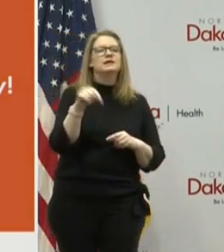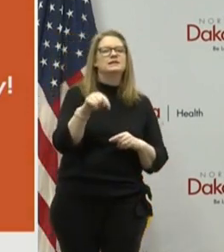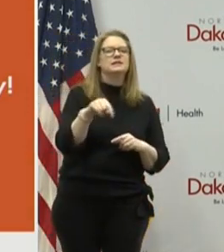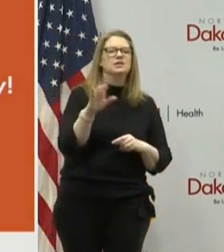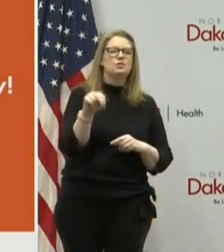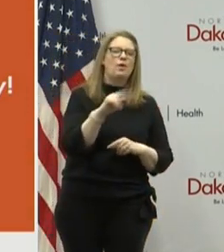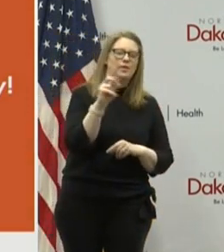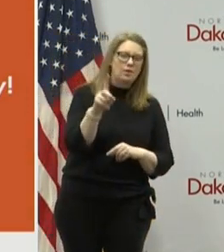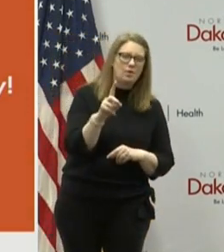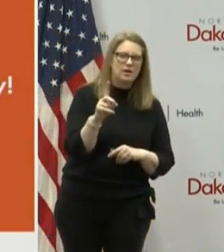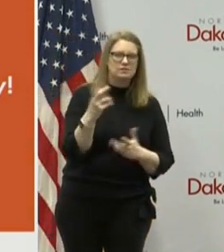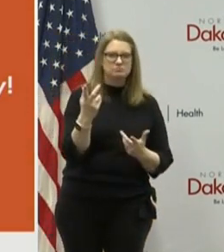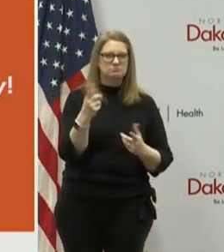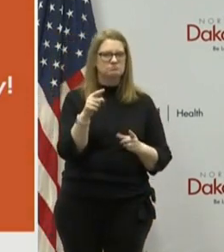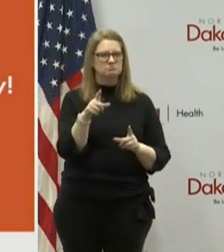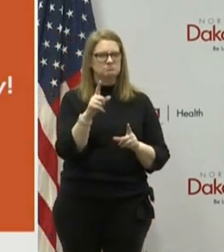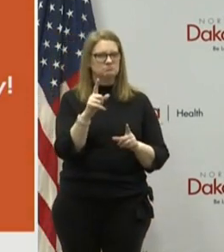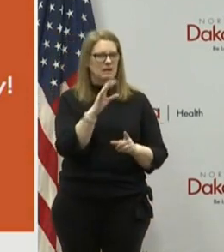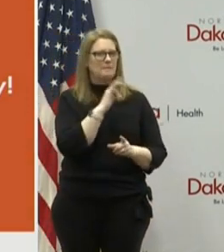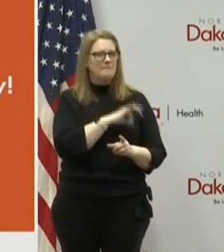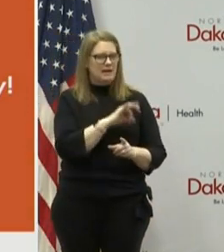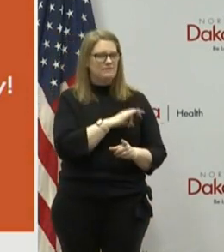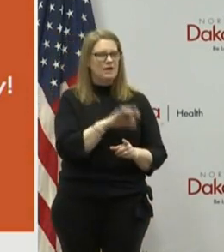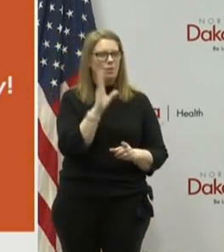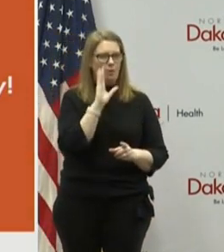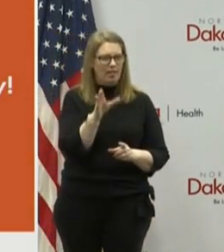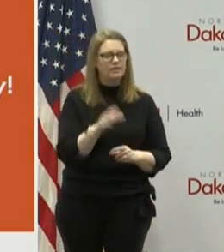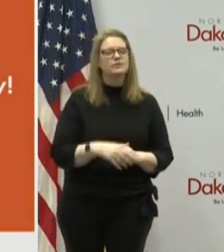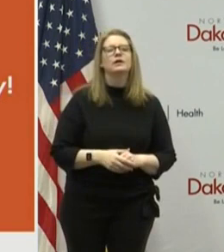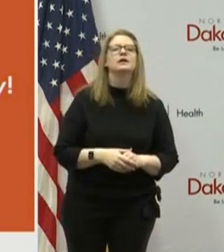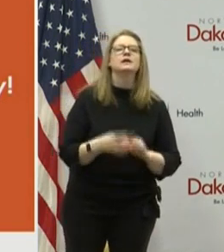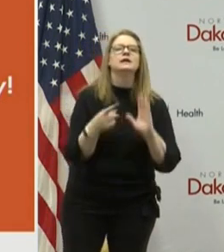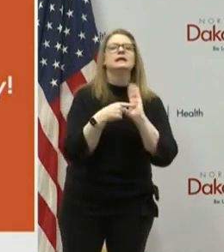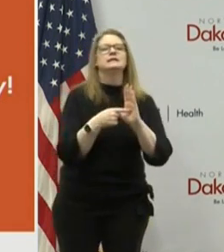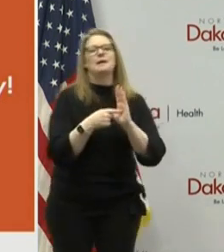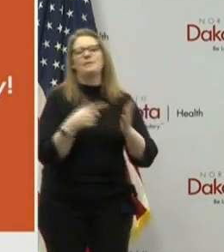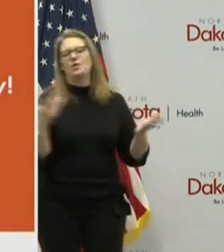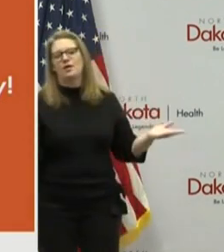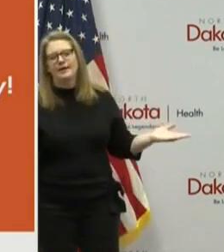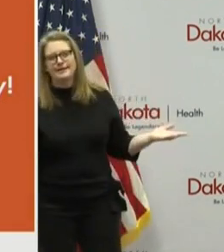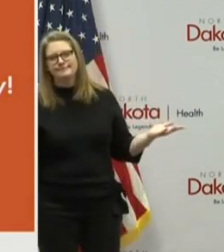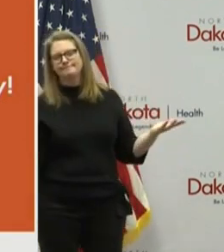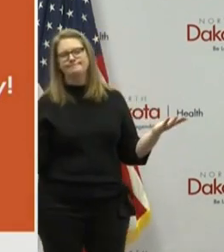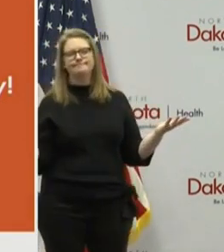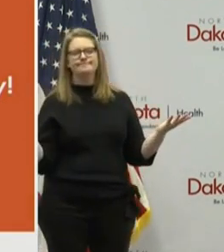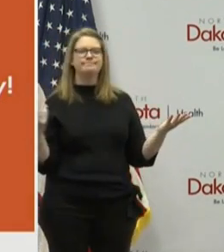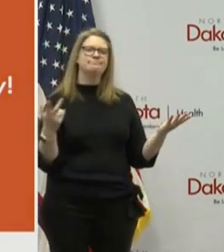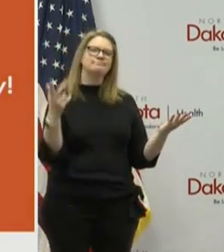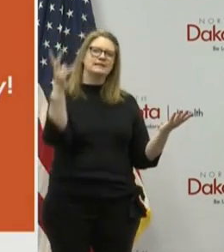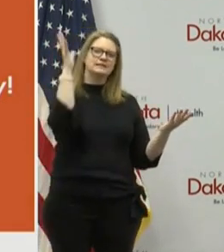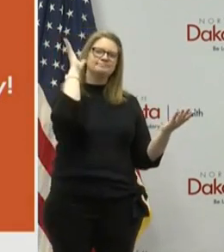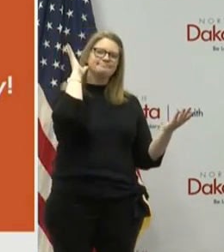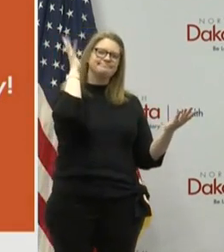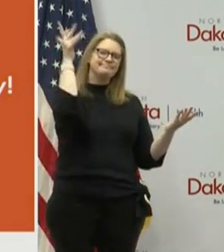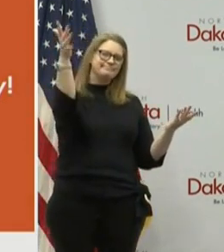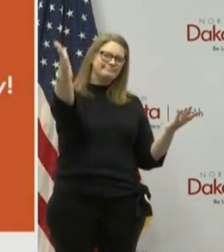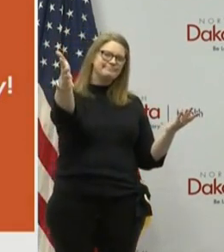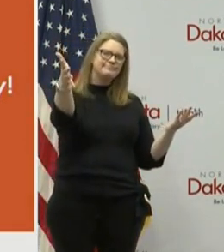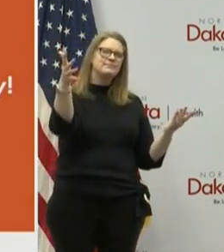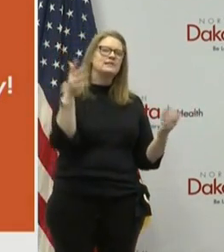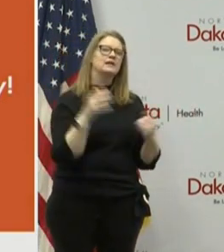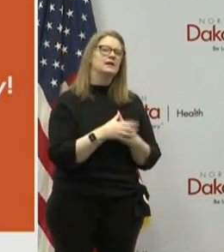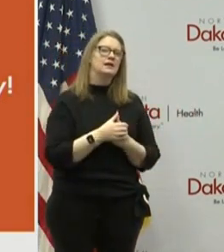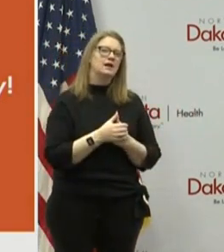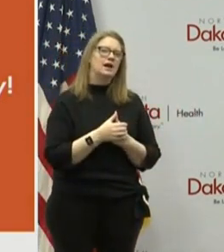North Dakota, it will be a benefit. For example, say we're down the road a couple of months,